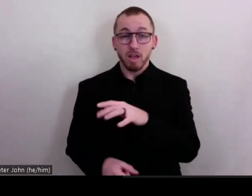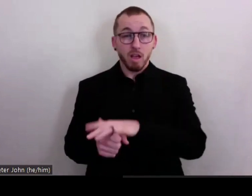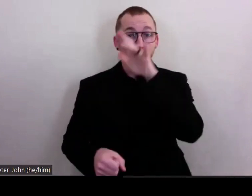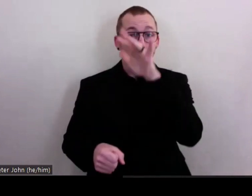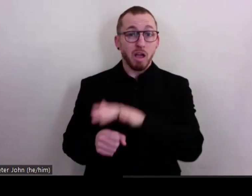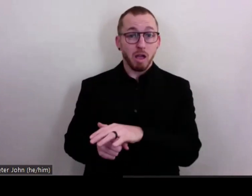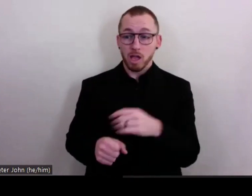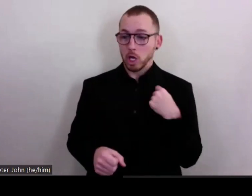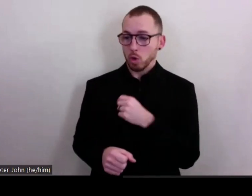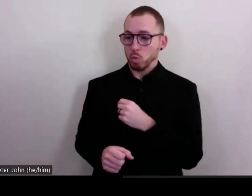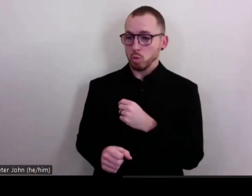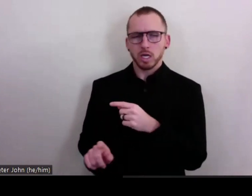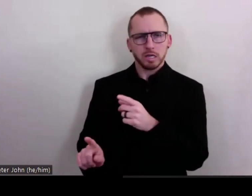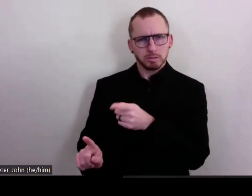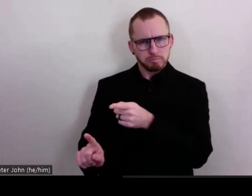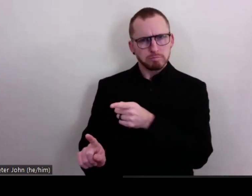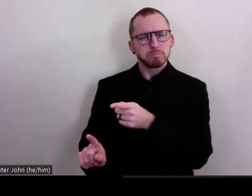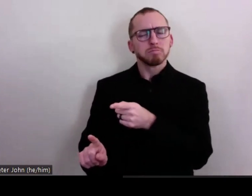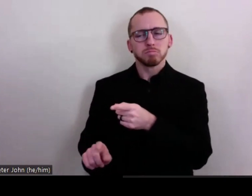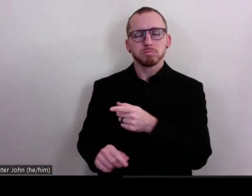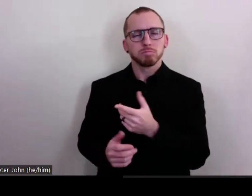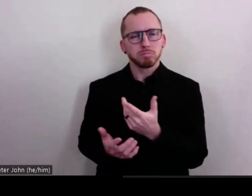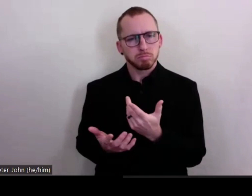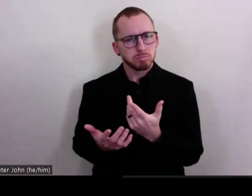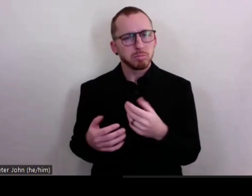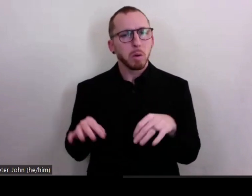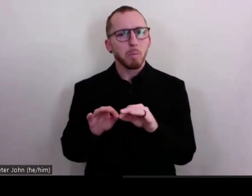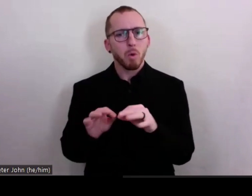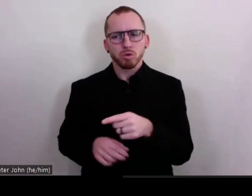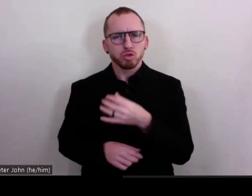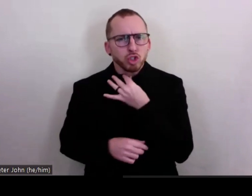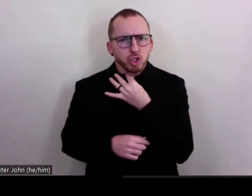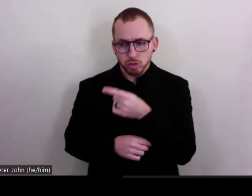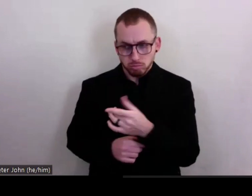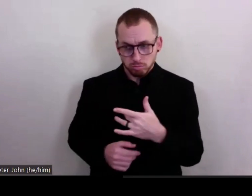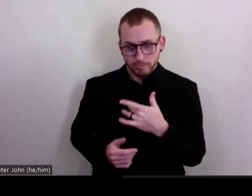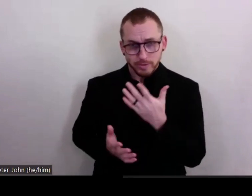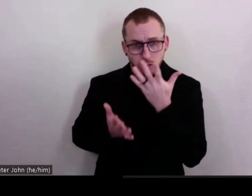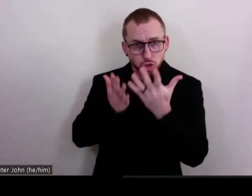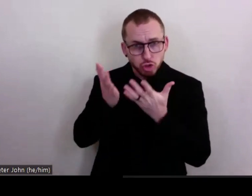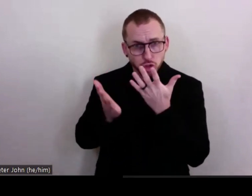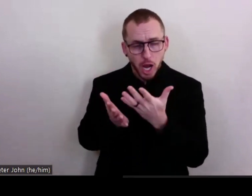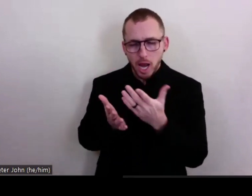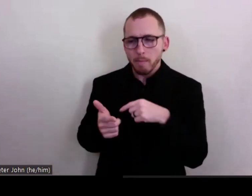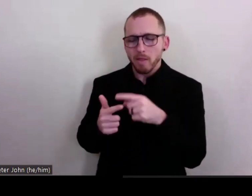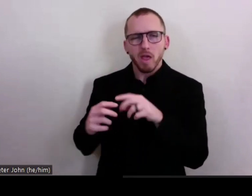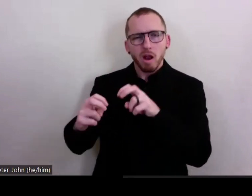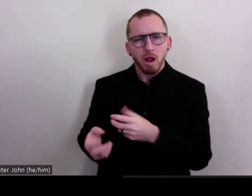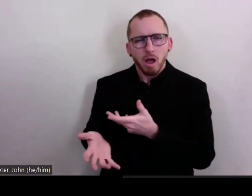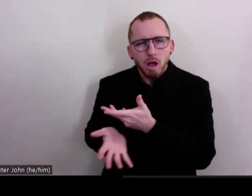we maybe want to become curious if they're experiencing shame, and then we can help them work through that.